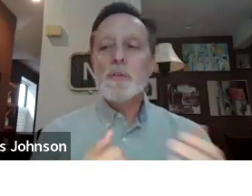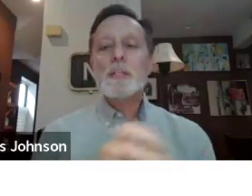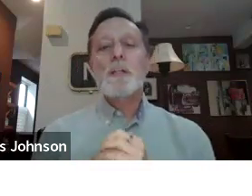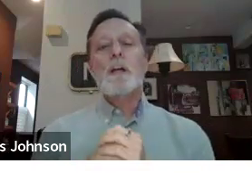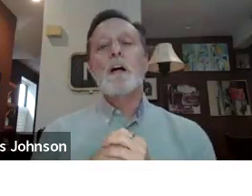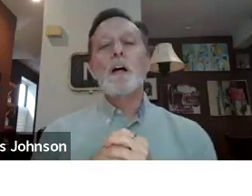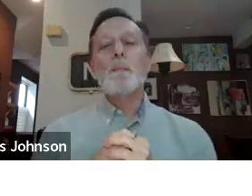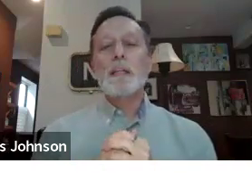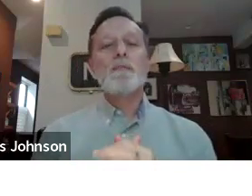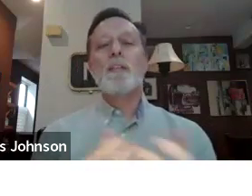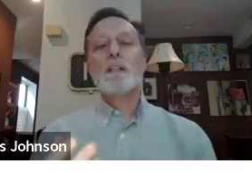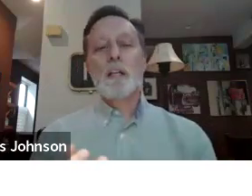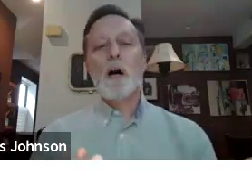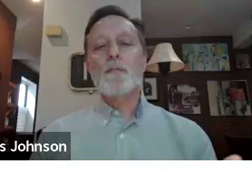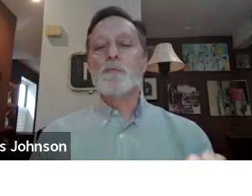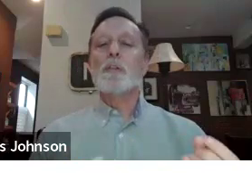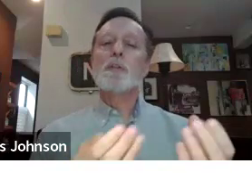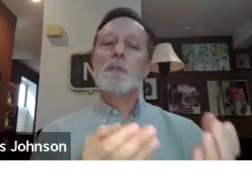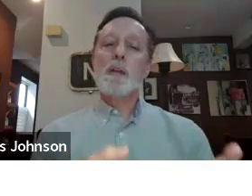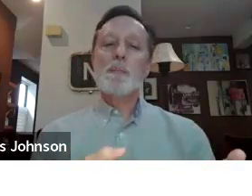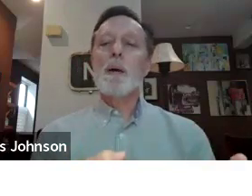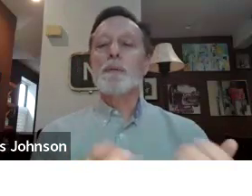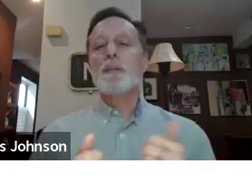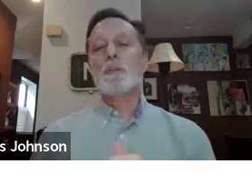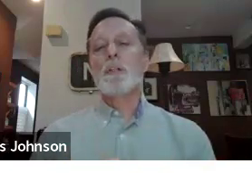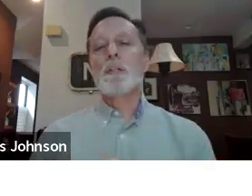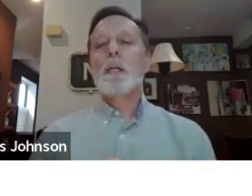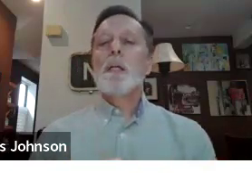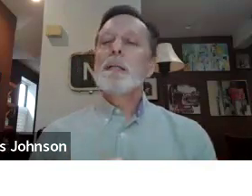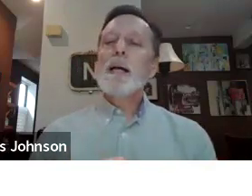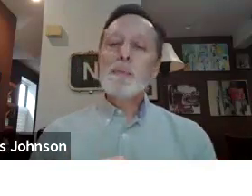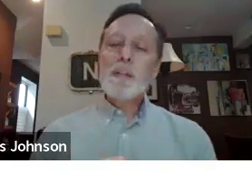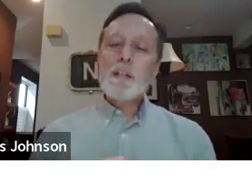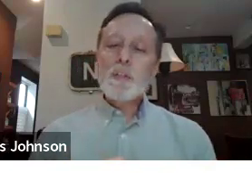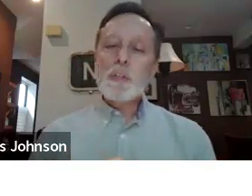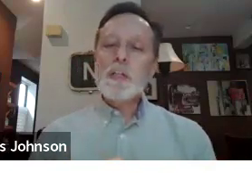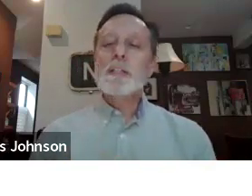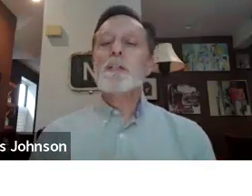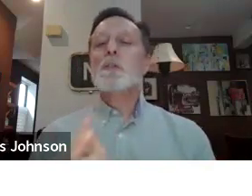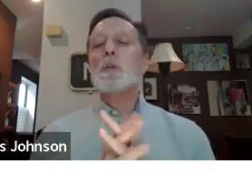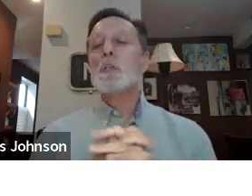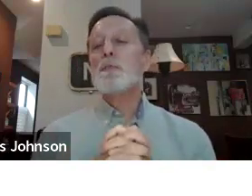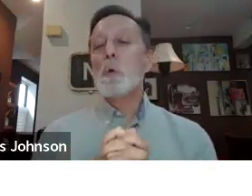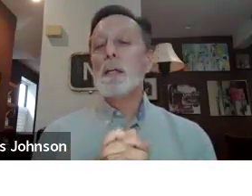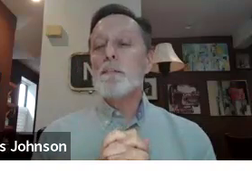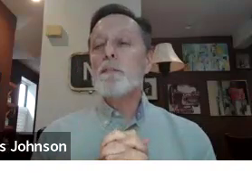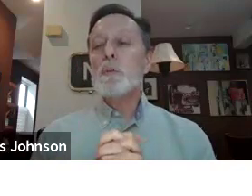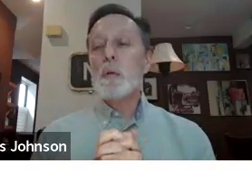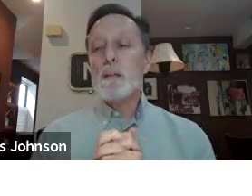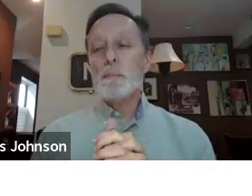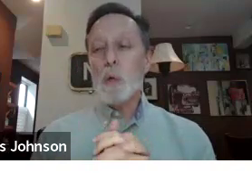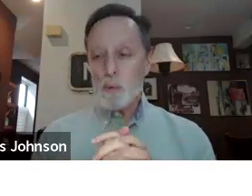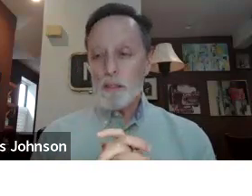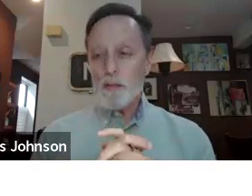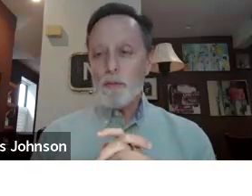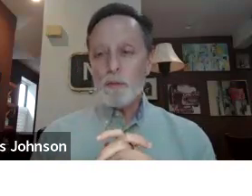computers. Even things like office furniture, that's property insurance. Liability insurance is insurance for if